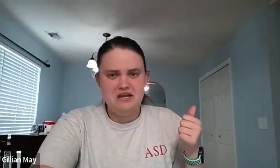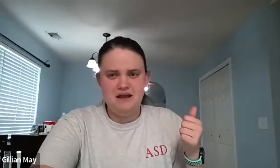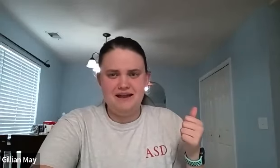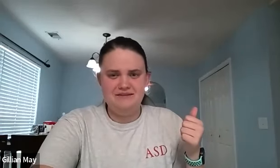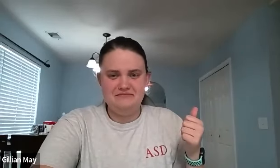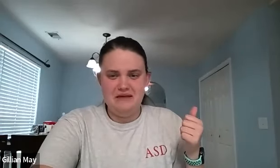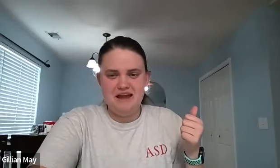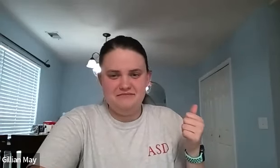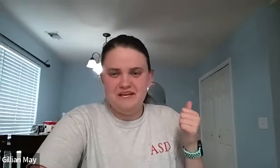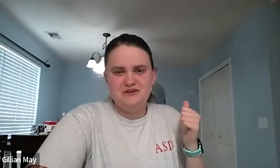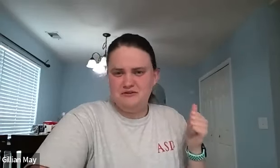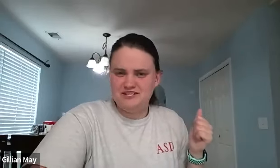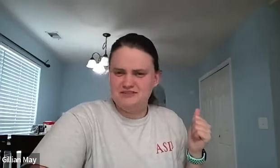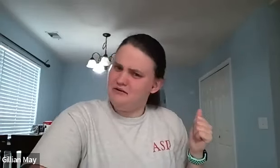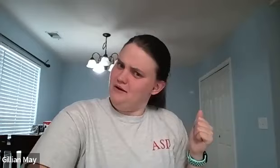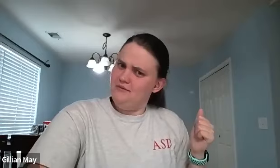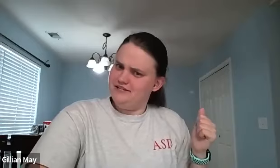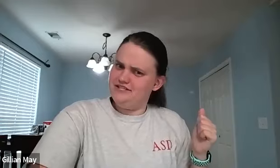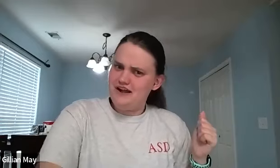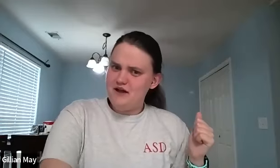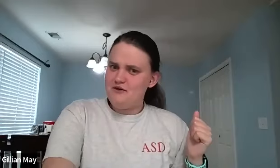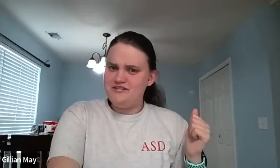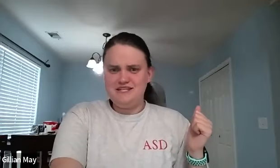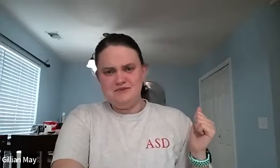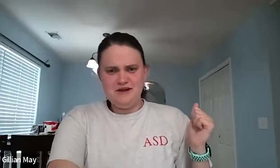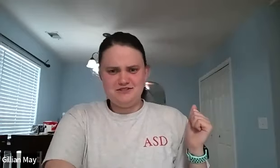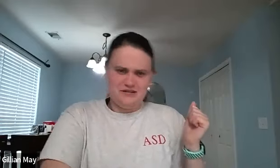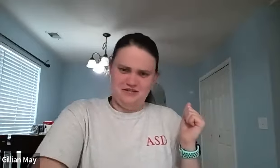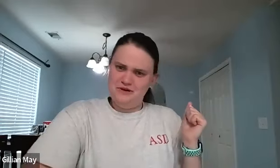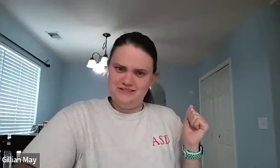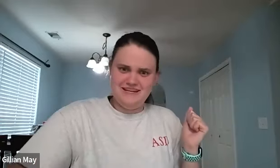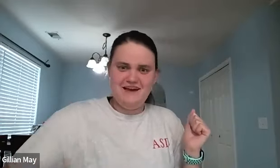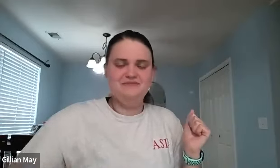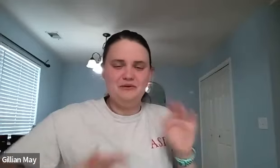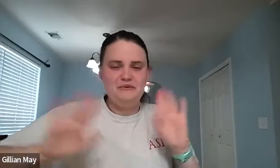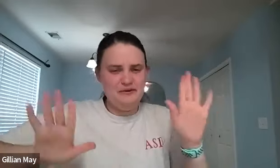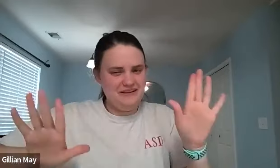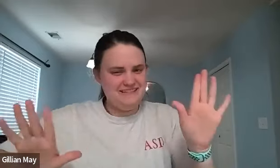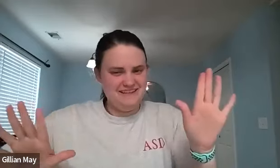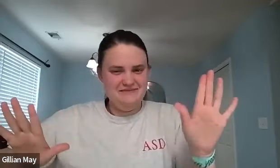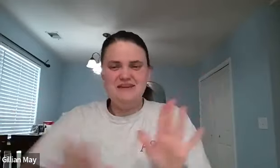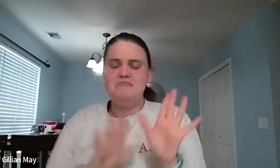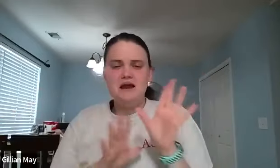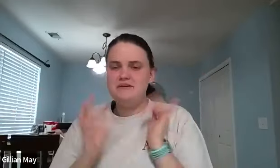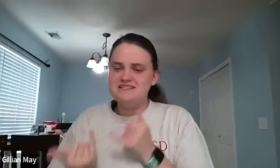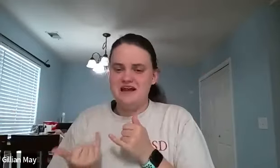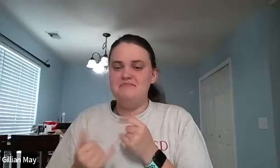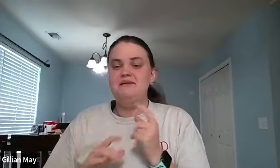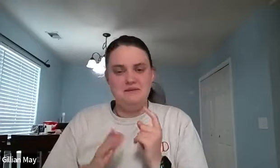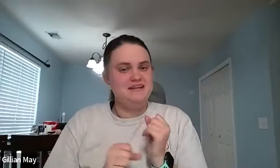I might have made y'all a question like, what is she talking about with these WH question words now? And I'm like, we will get to them. It may not be this time, it may be next